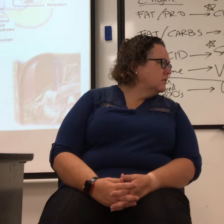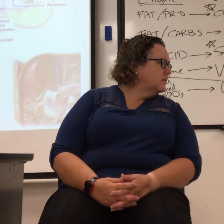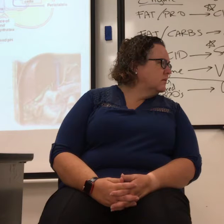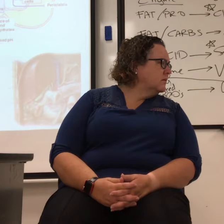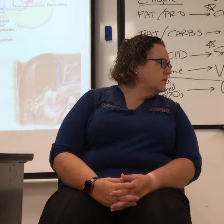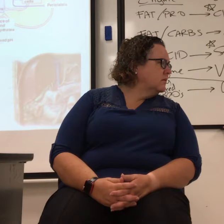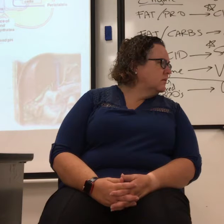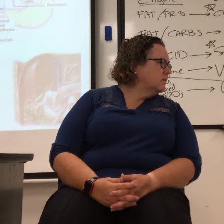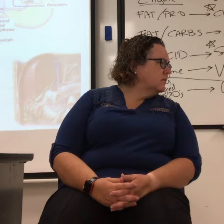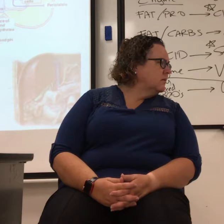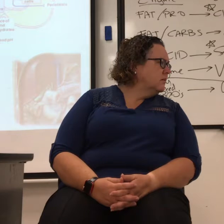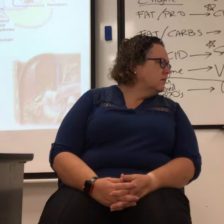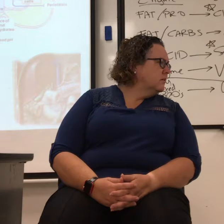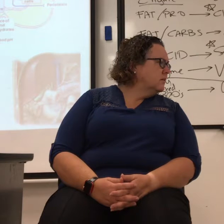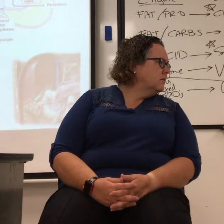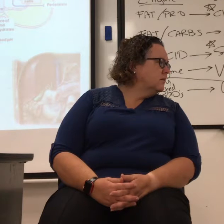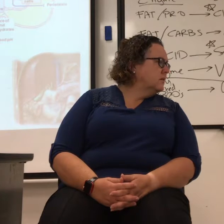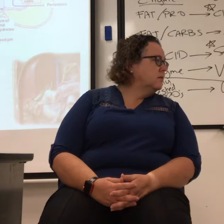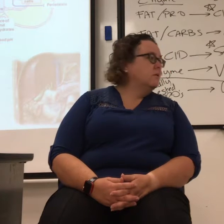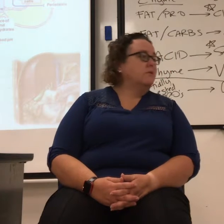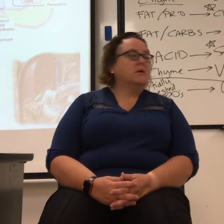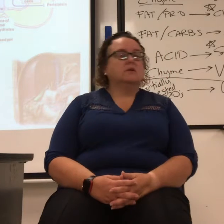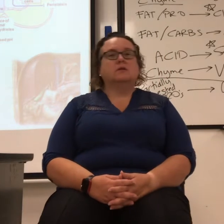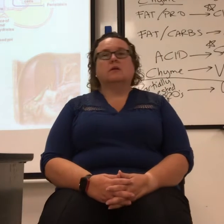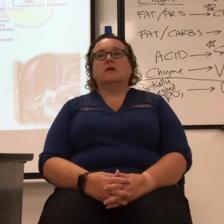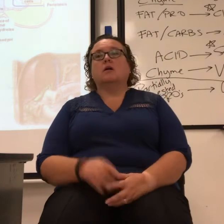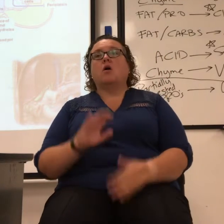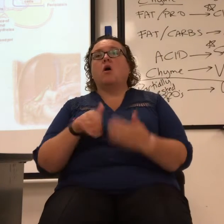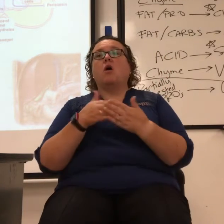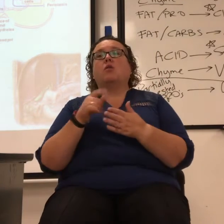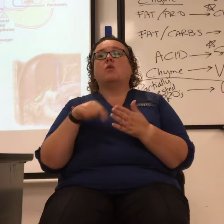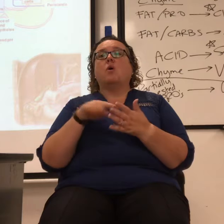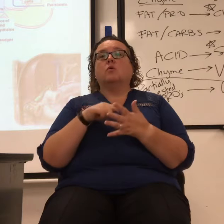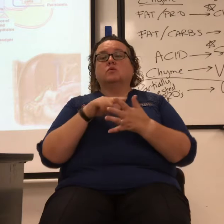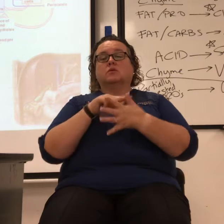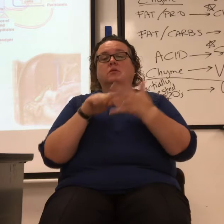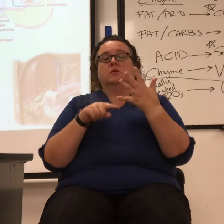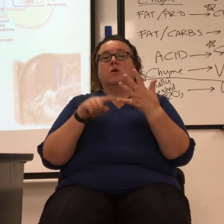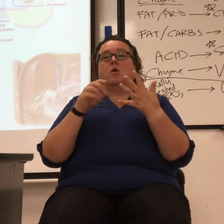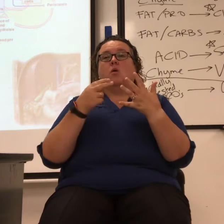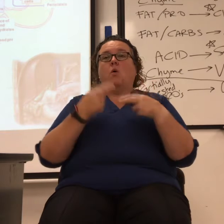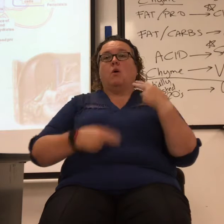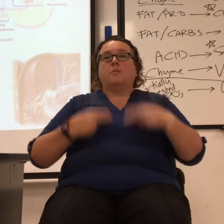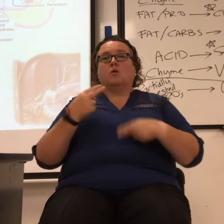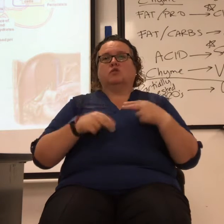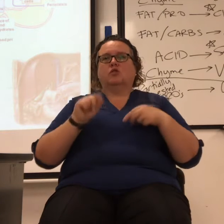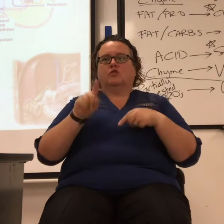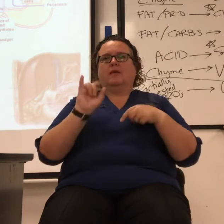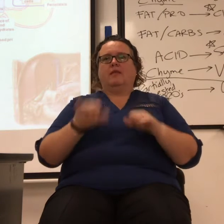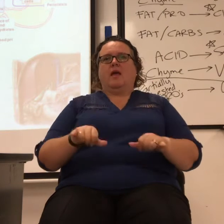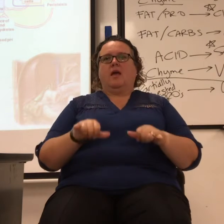So the duodenum is pretty important. All of those hormones are during this phase of stomach